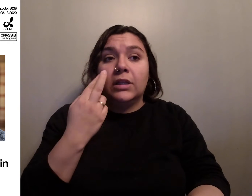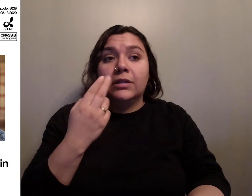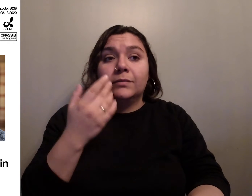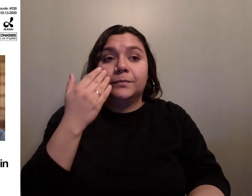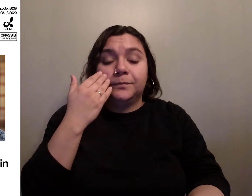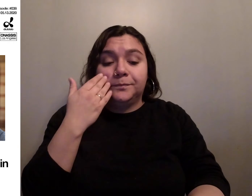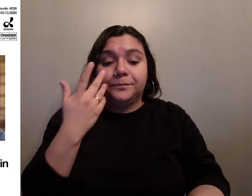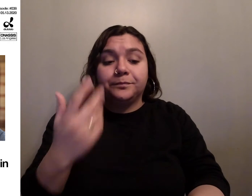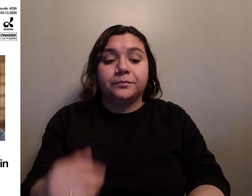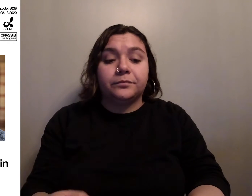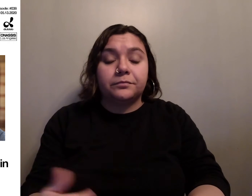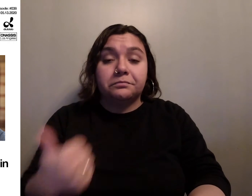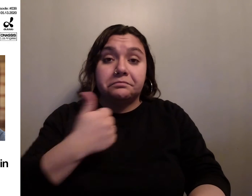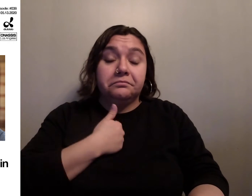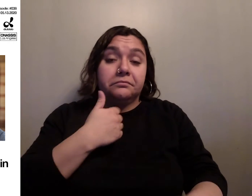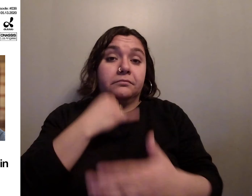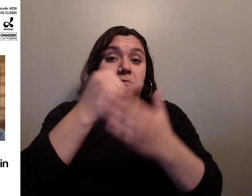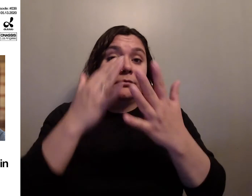that